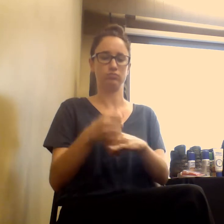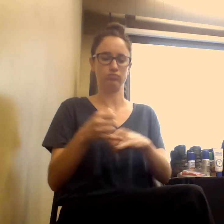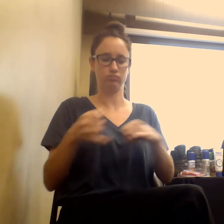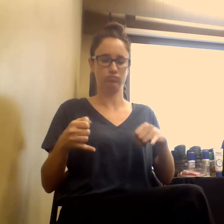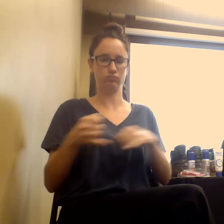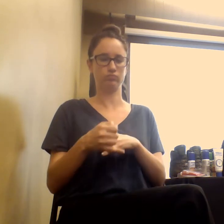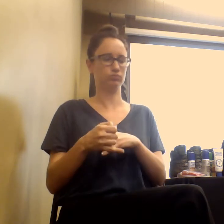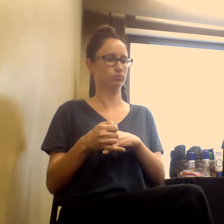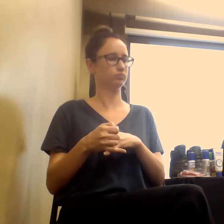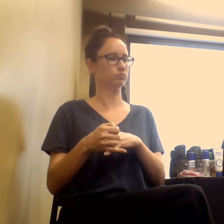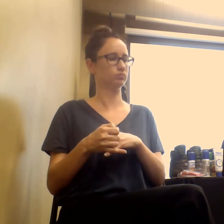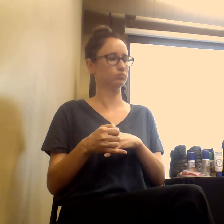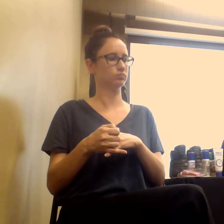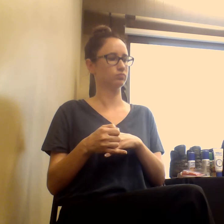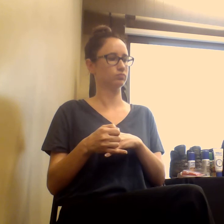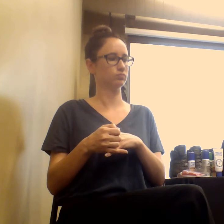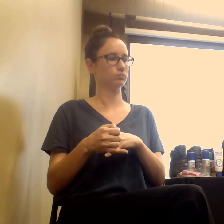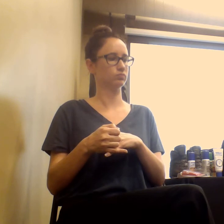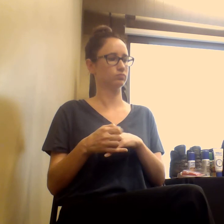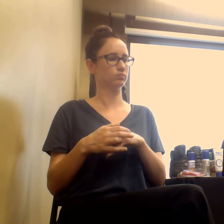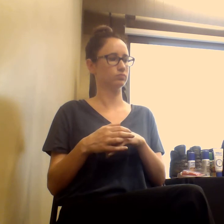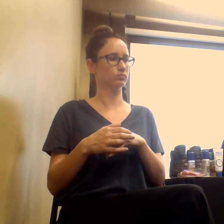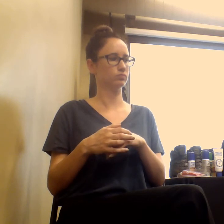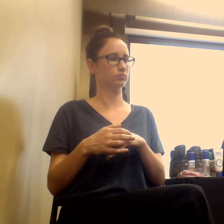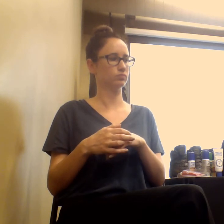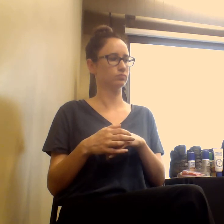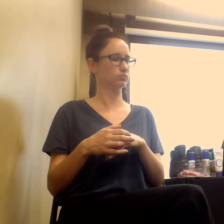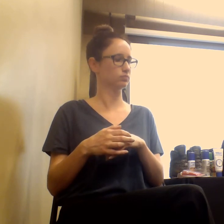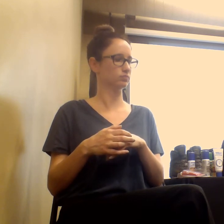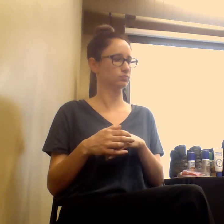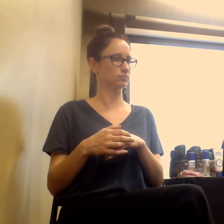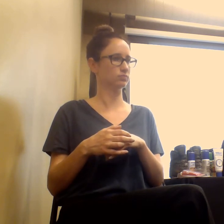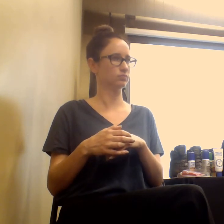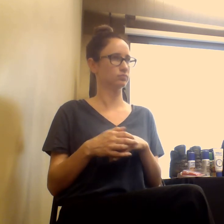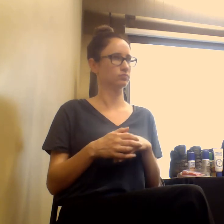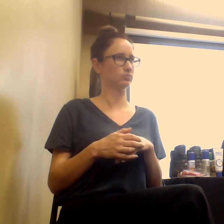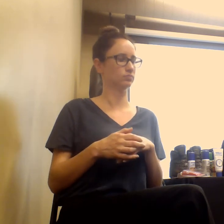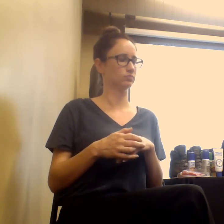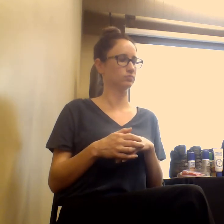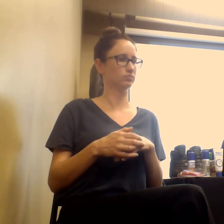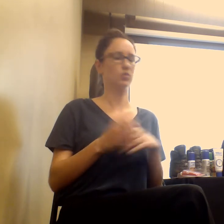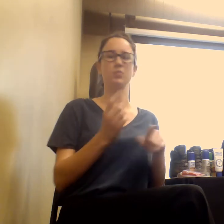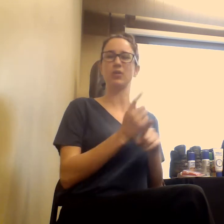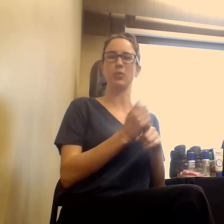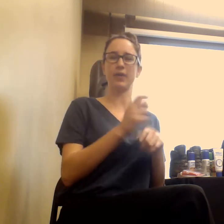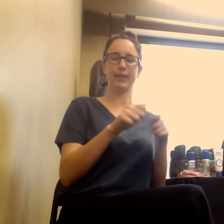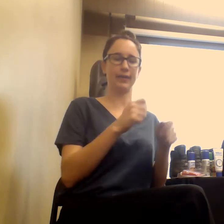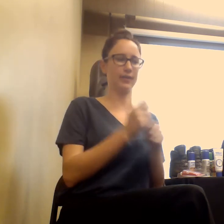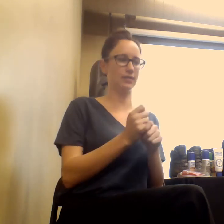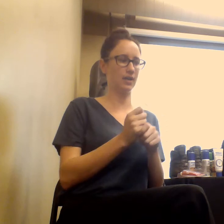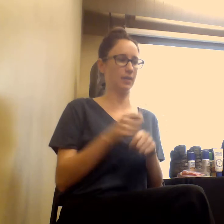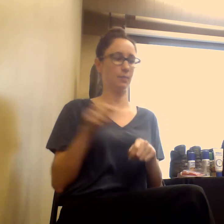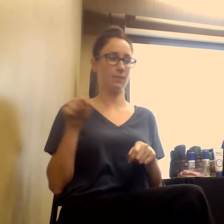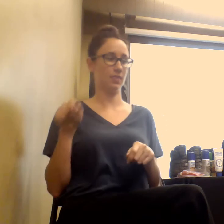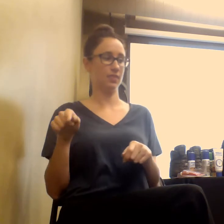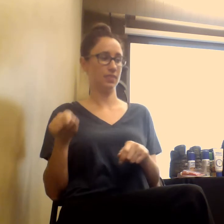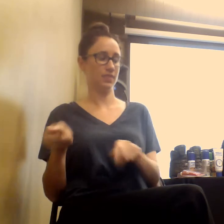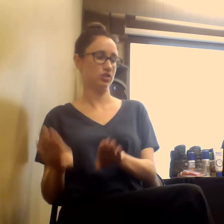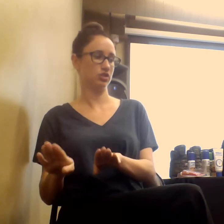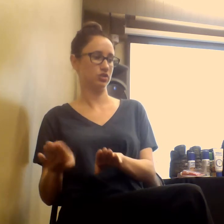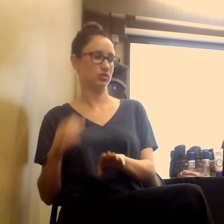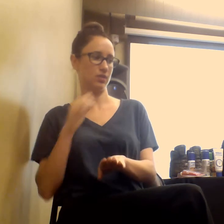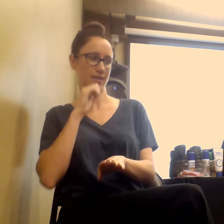minute. But if you look at this one, does that work? There's no lace-ups crossing right here. You see how this goes straight up and